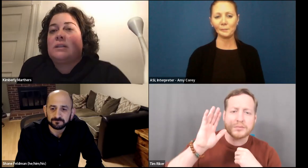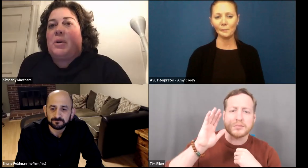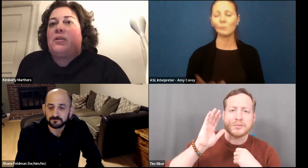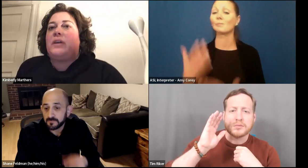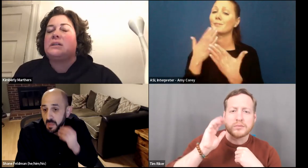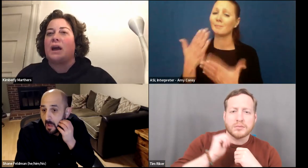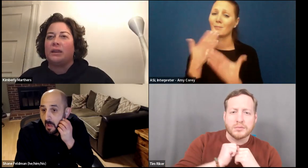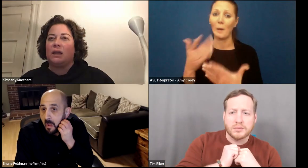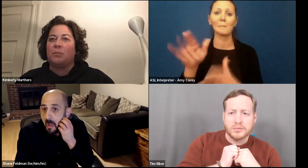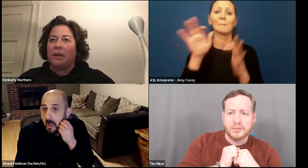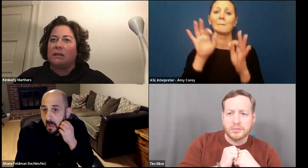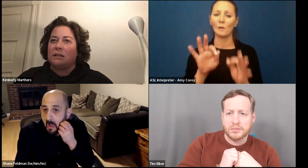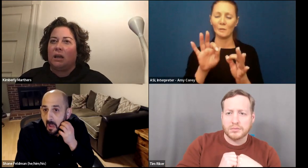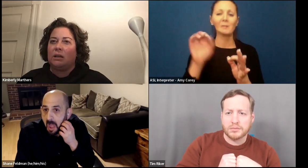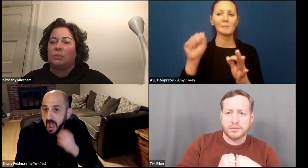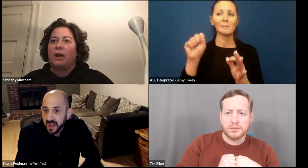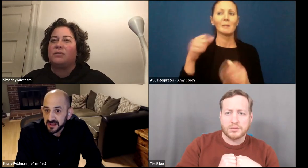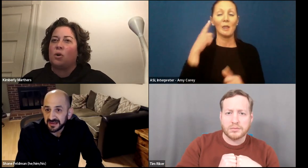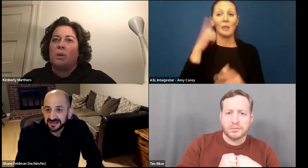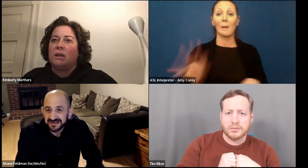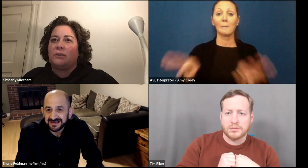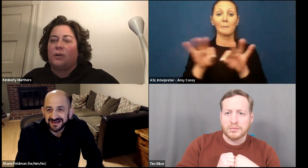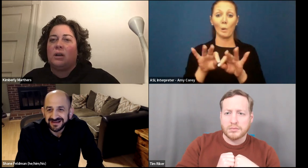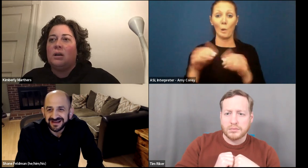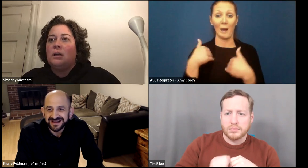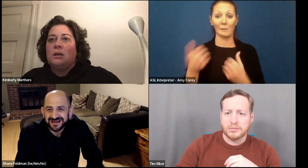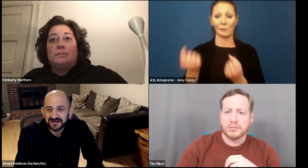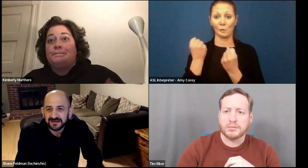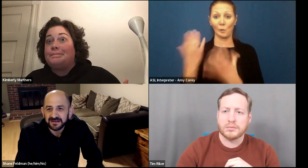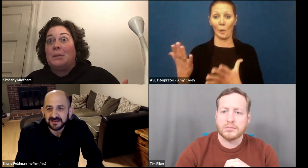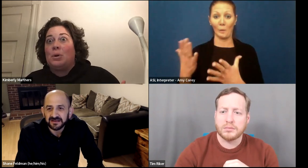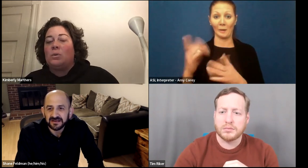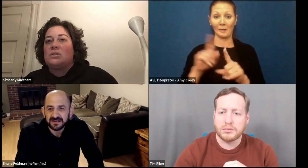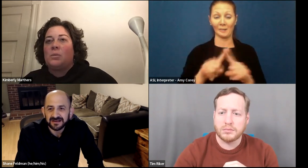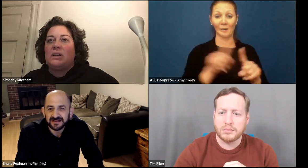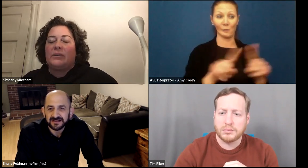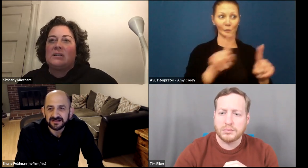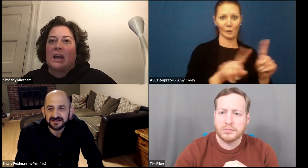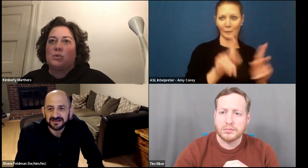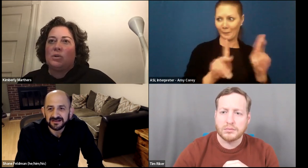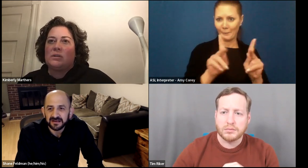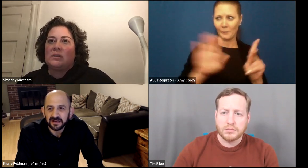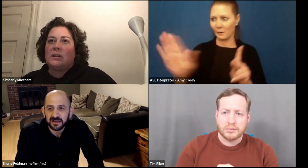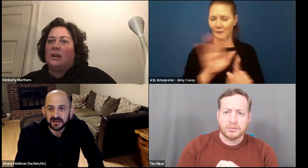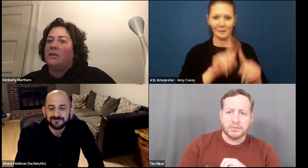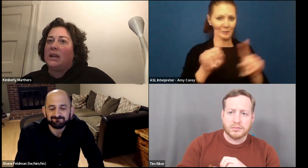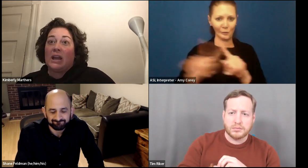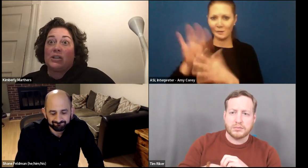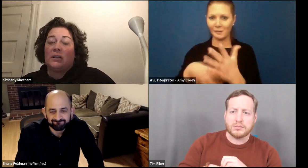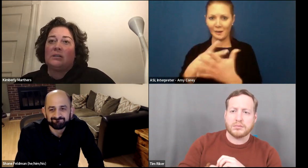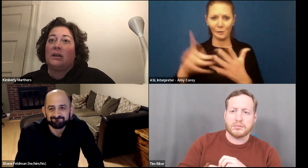Thank you, that's perfect. Yeah, I think the biggest thing is we have so many different people with so many different schedules